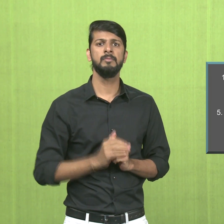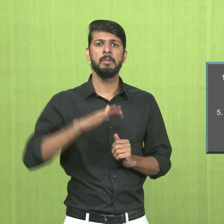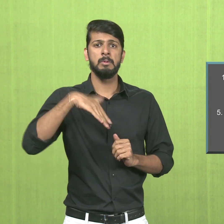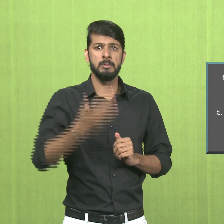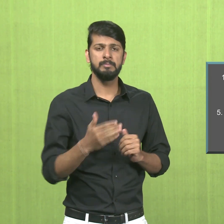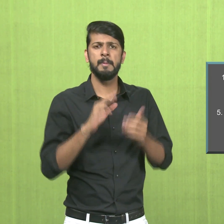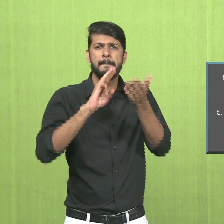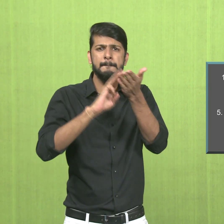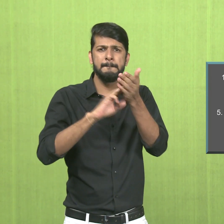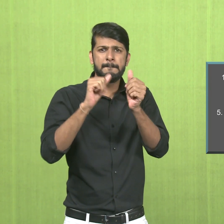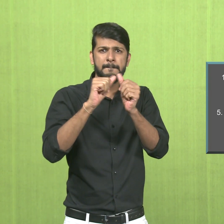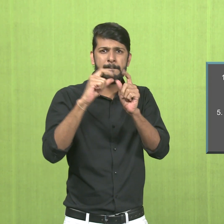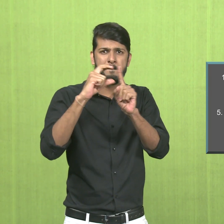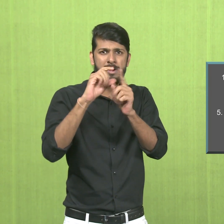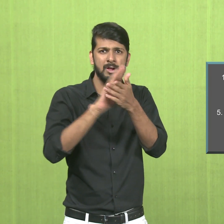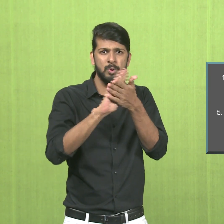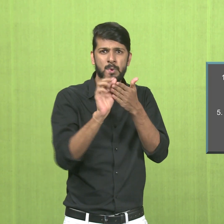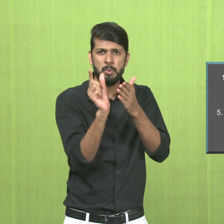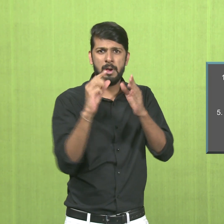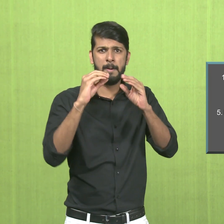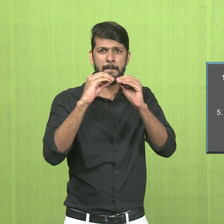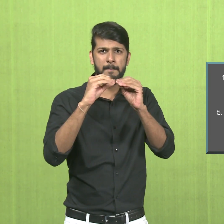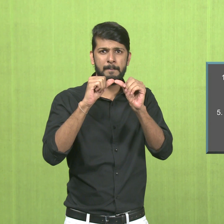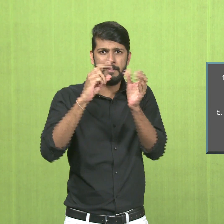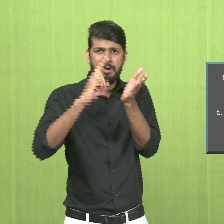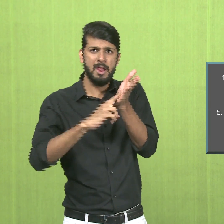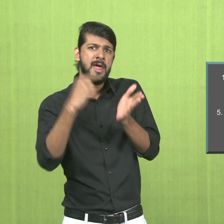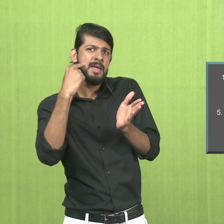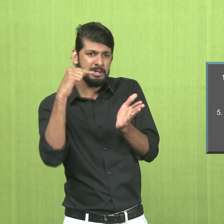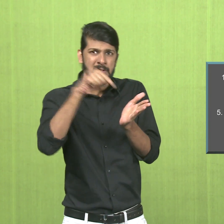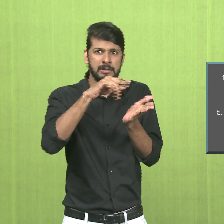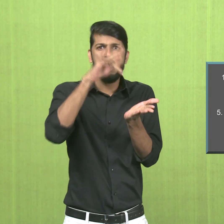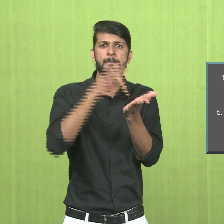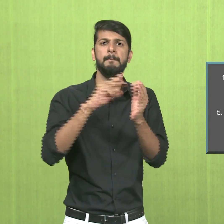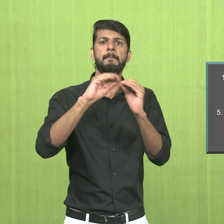next would be the Madhubani painting,